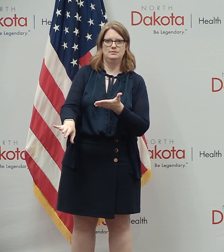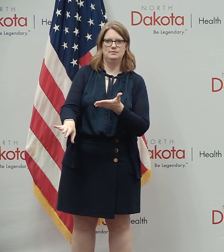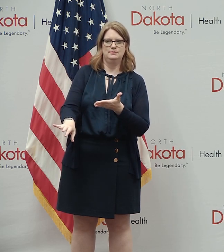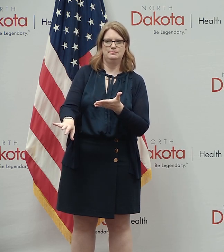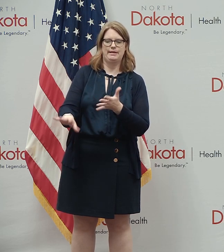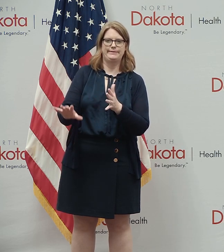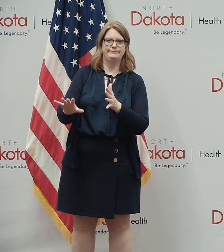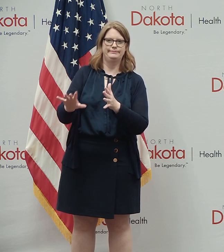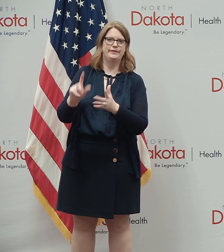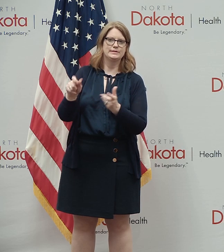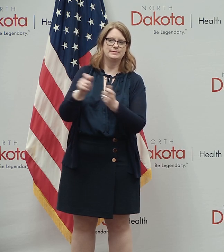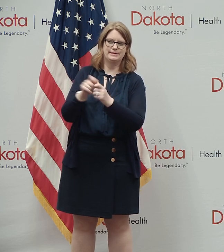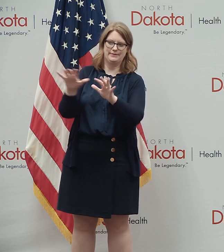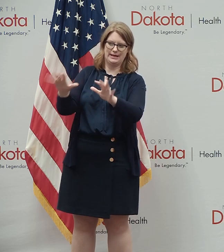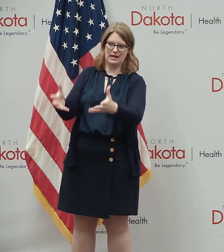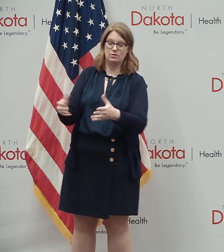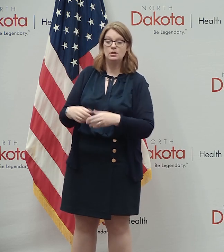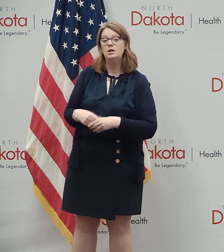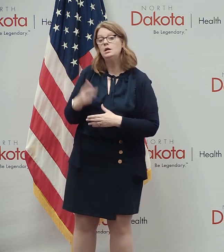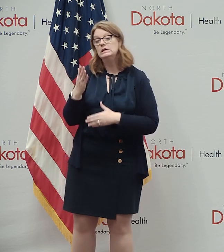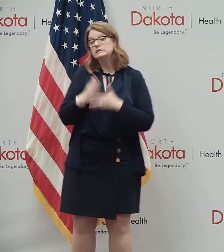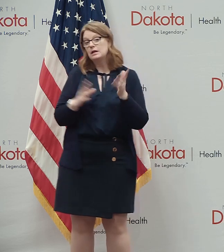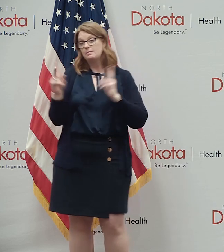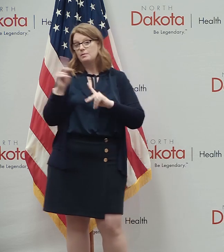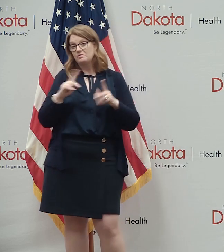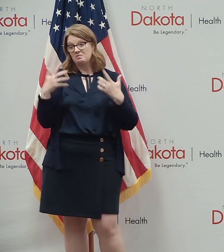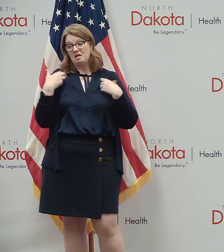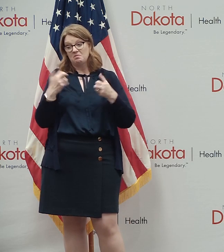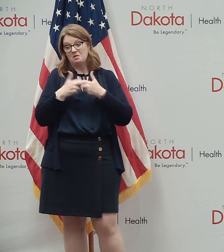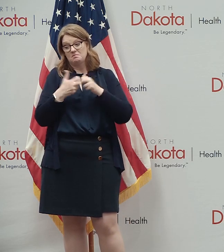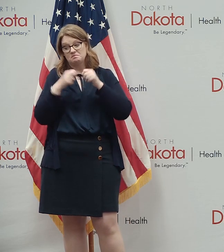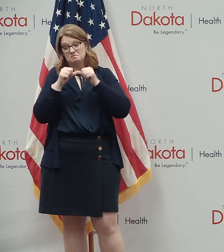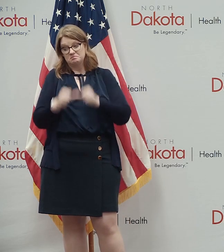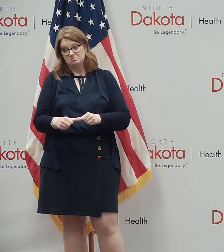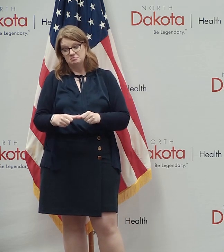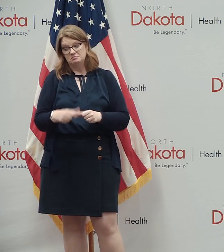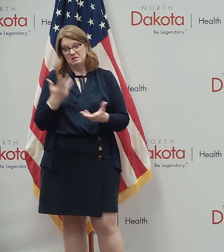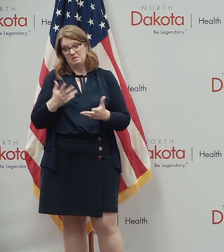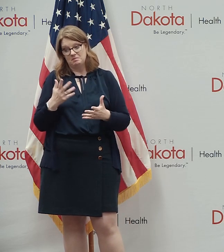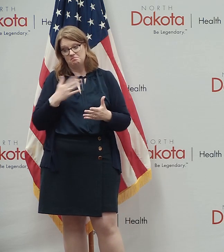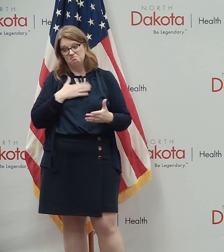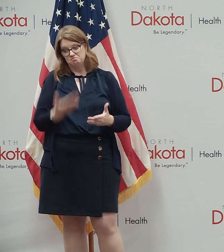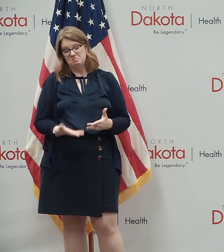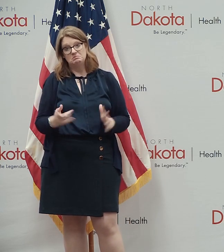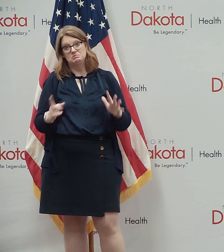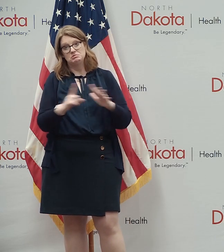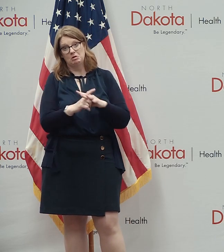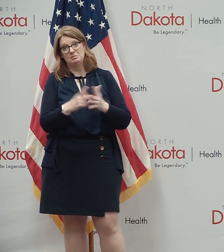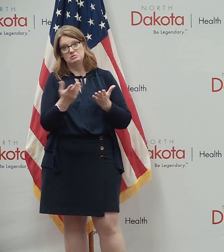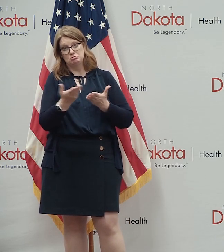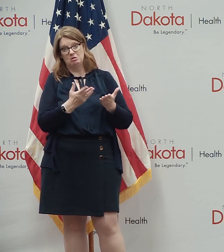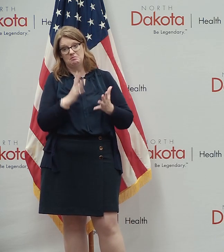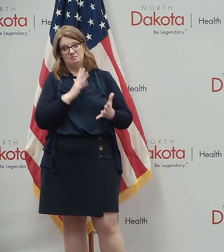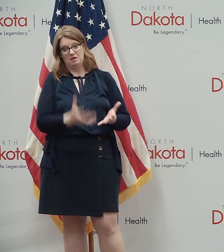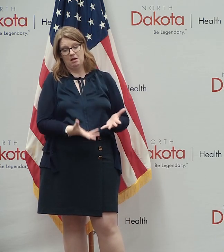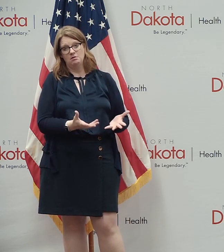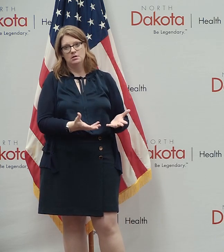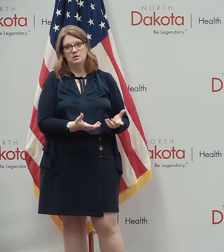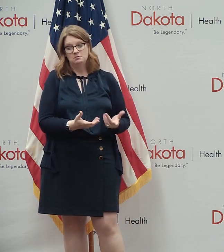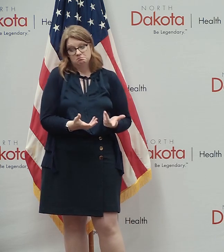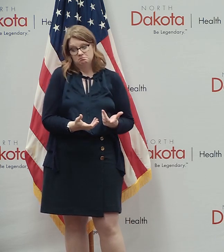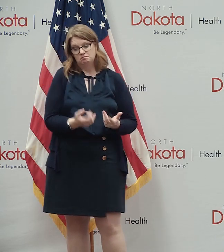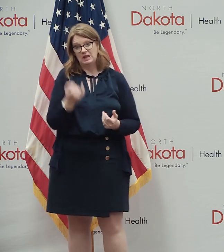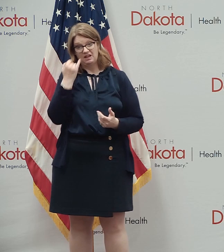categorically. There are some people with underlying conditions that may feel comfortable serving. And so we want to make sure that they have